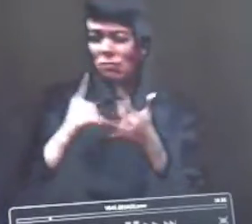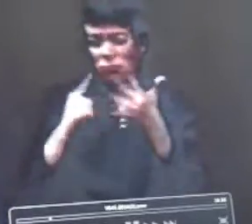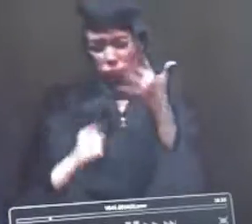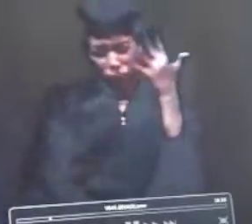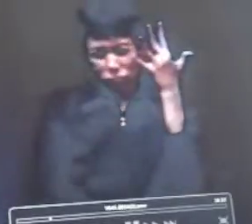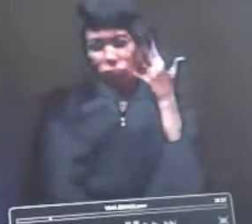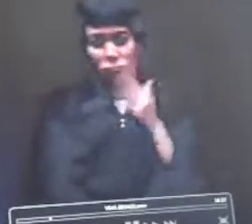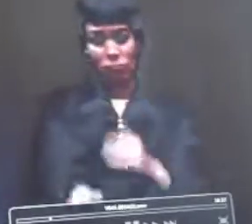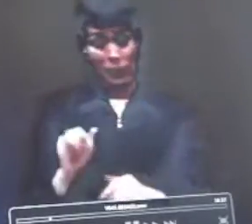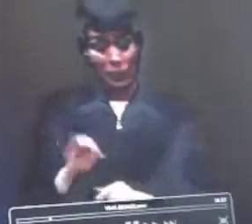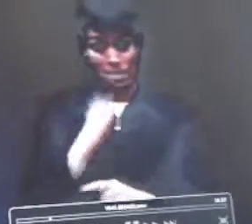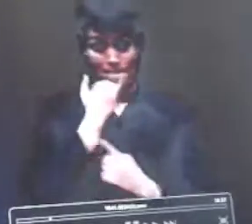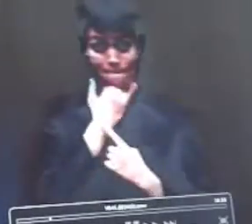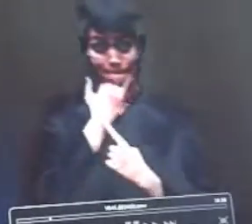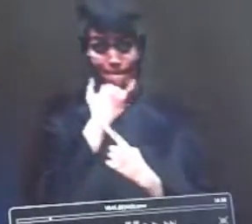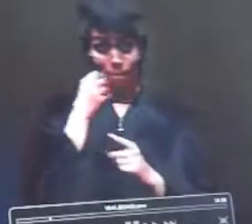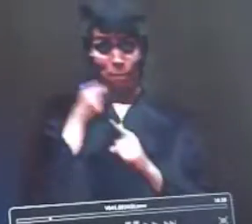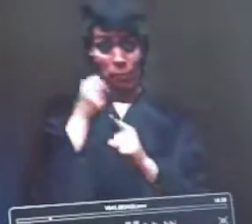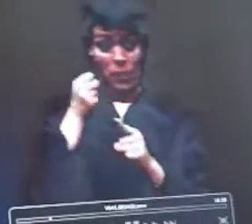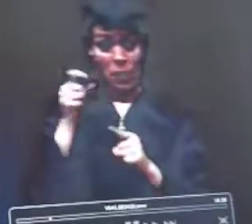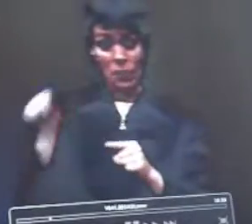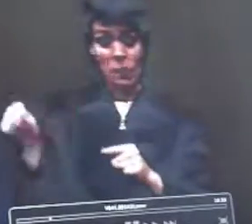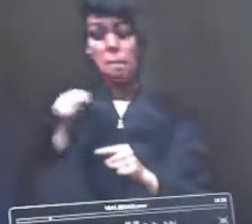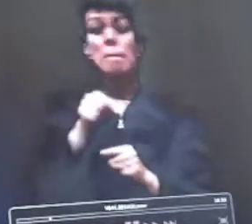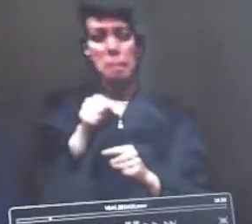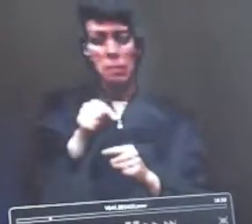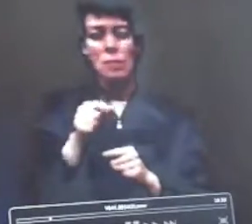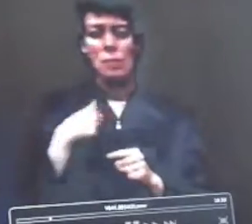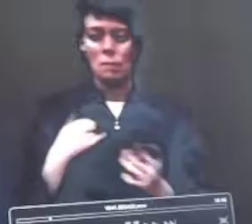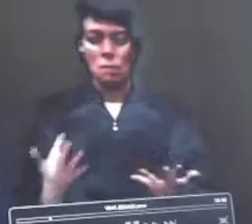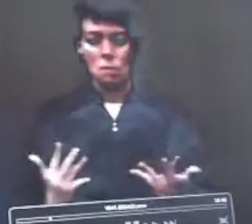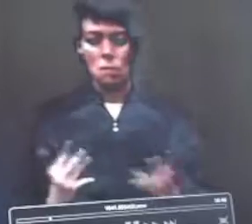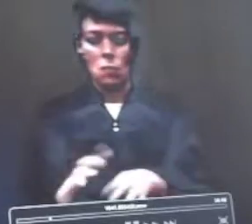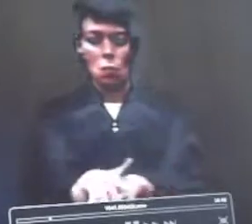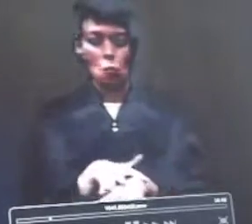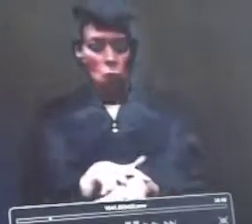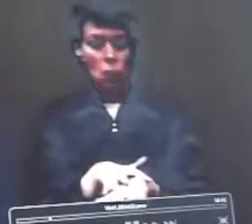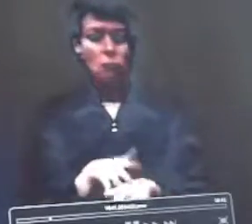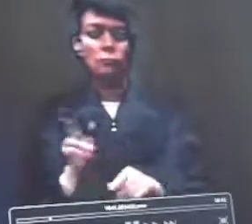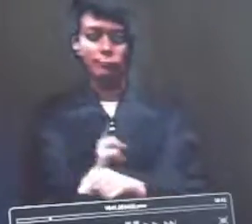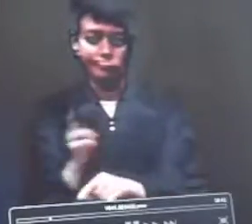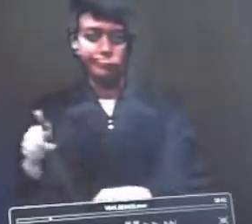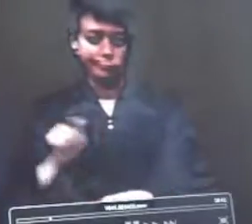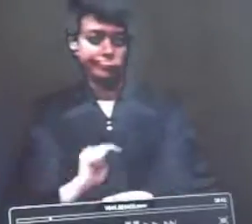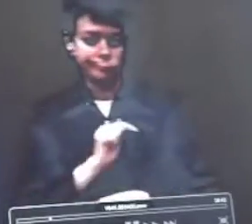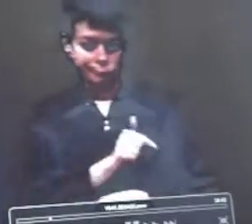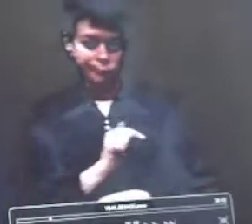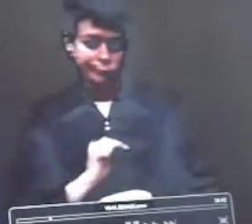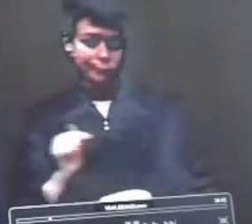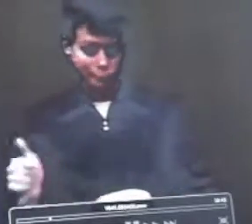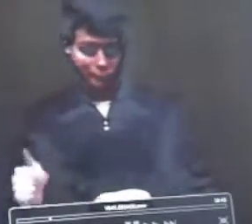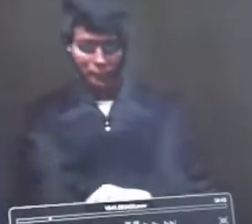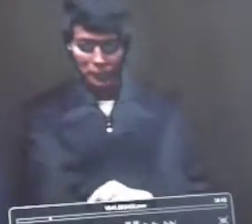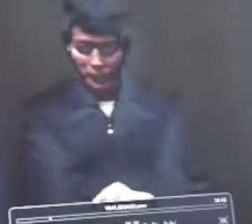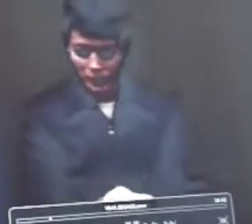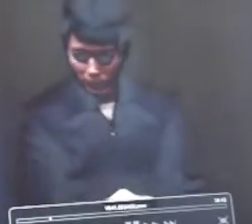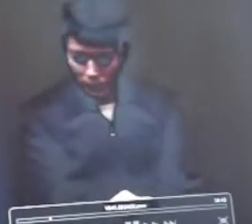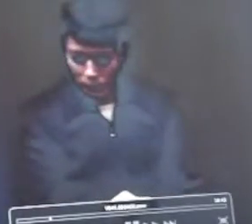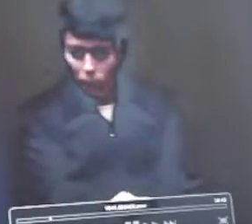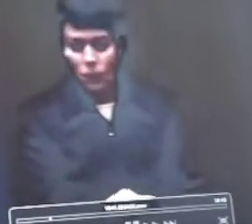court, medical, if my errors could impact the client greatly, and I definitely want to go slower and